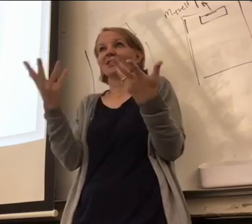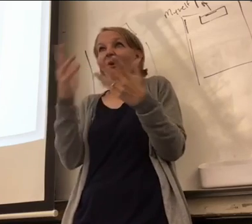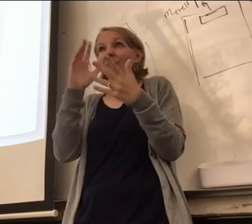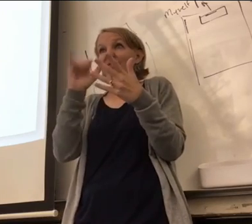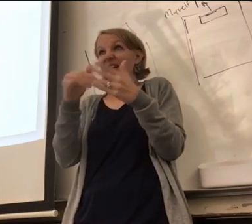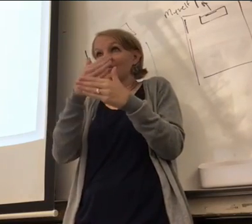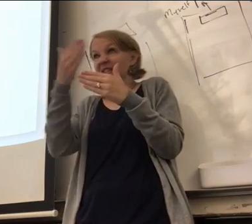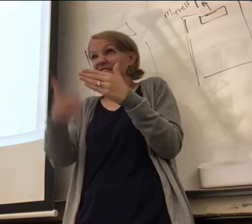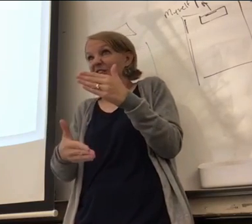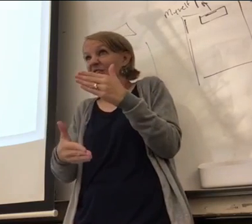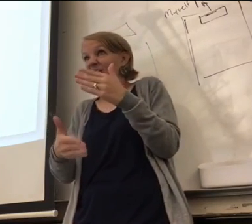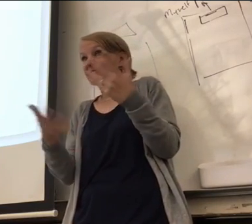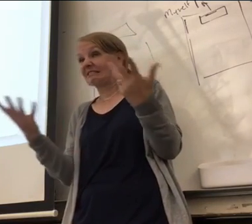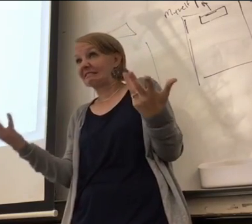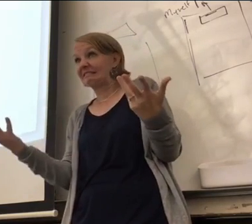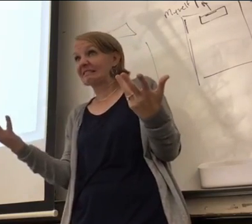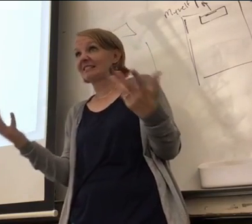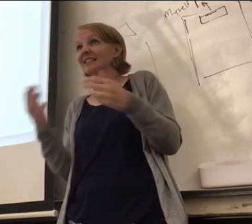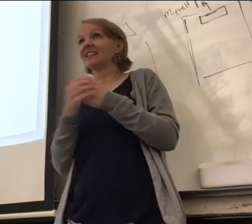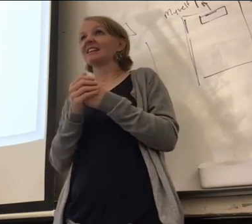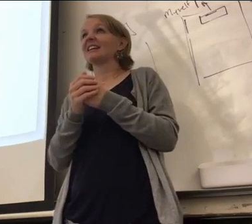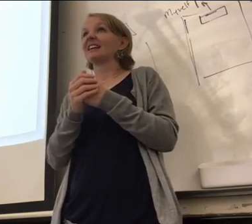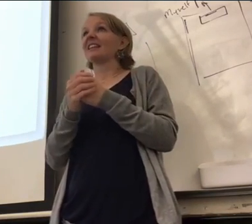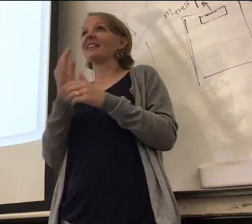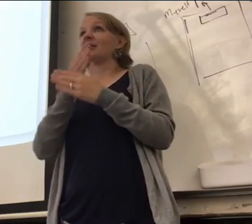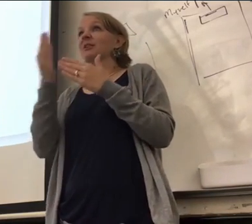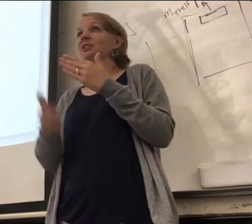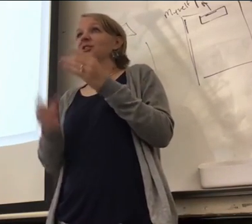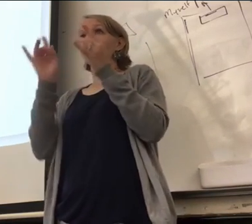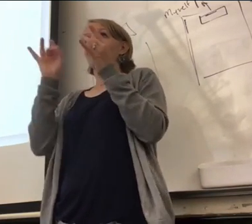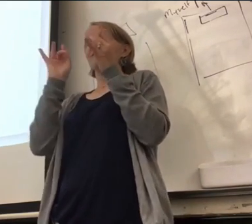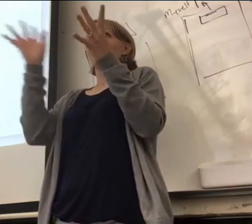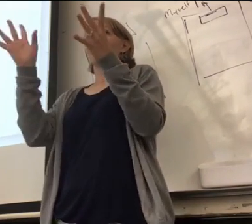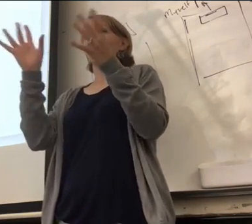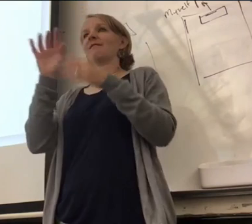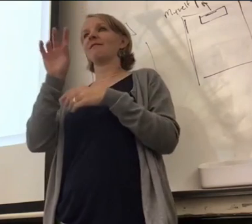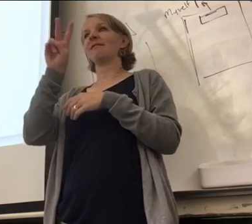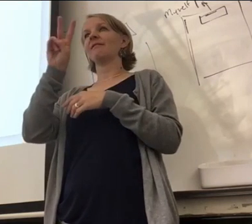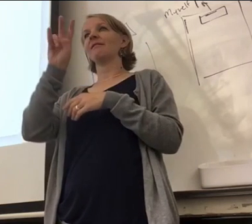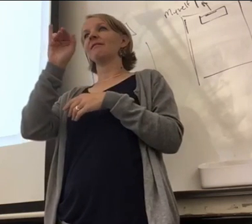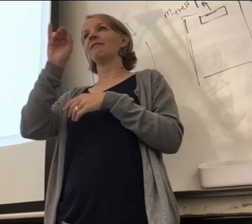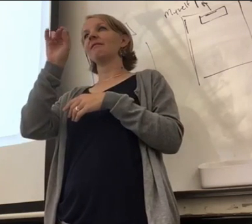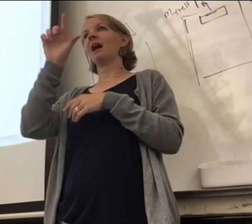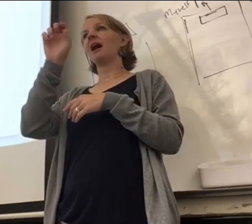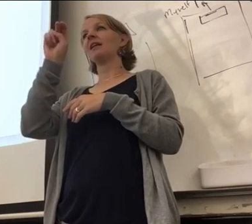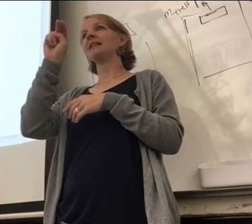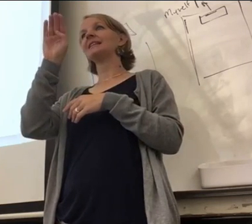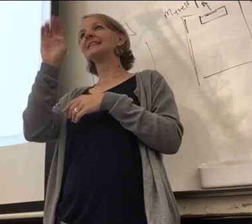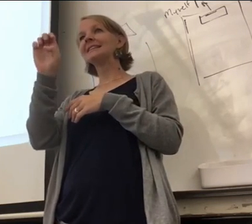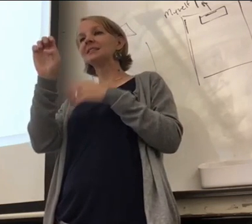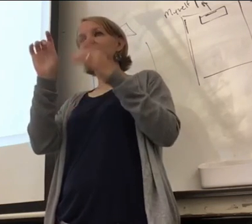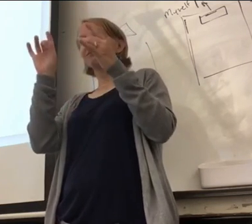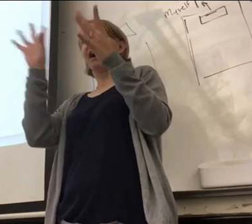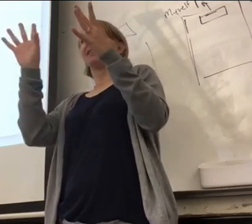in, and really what you need to know, is this is going to result in violence against